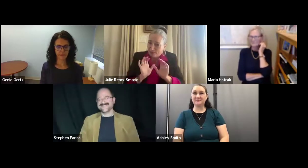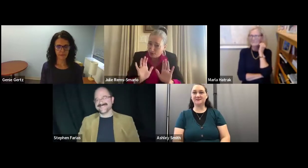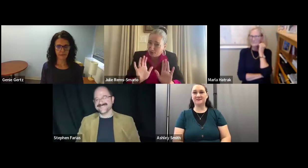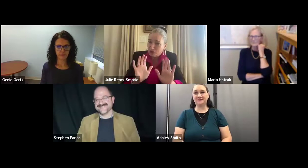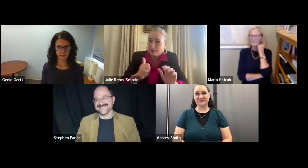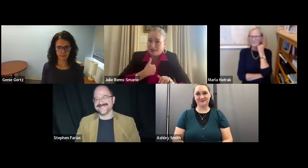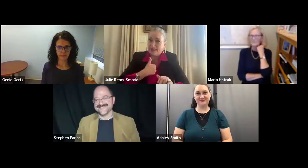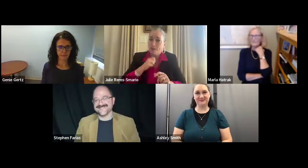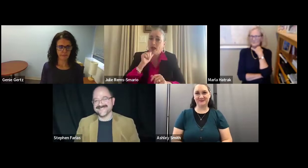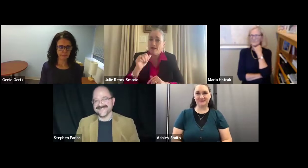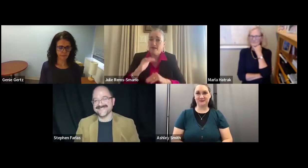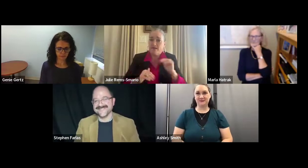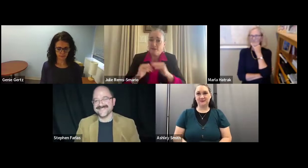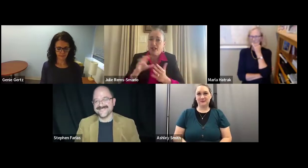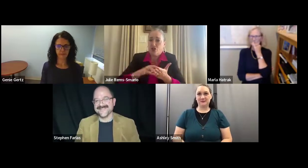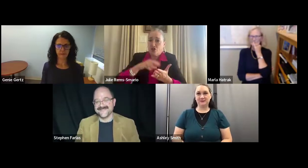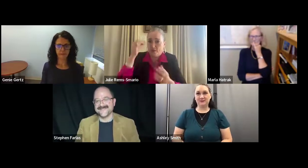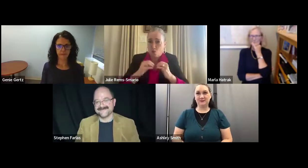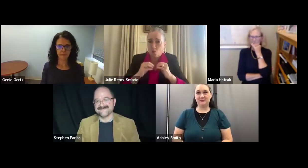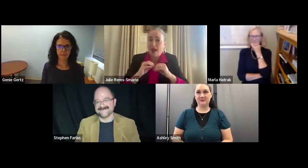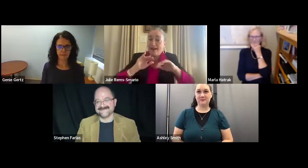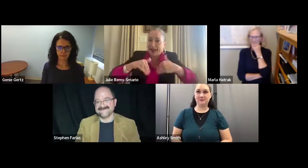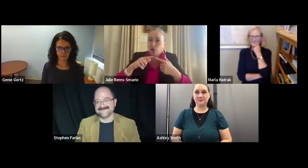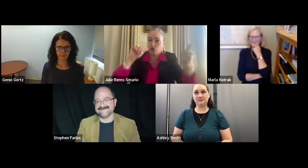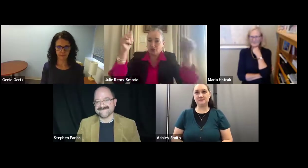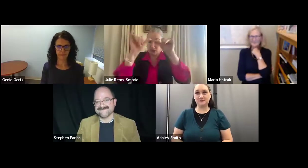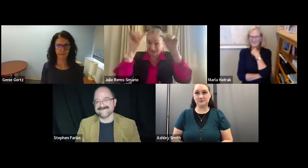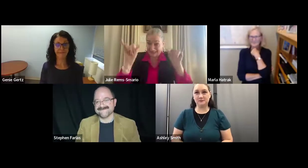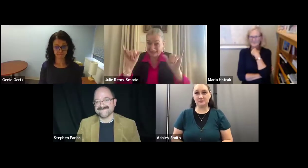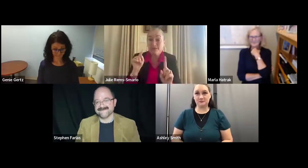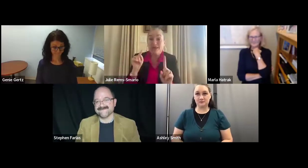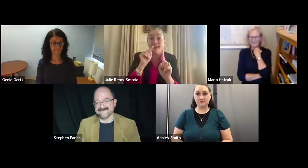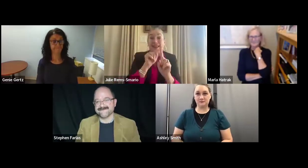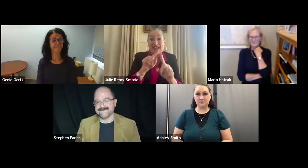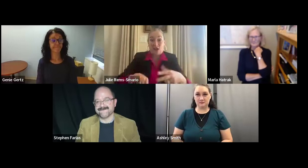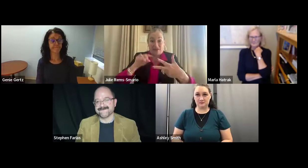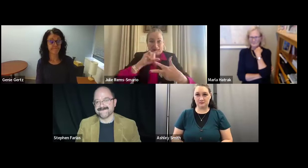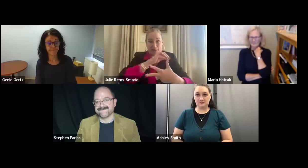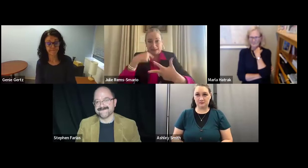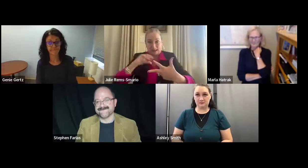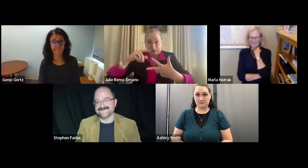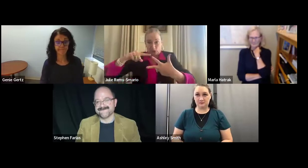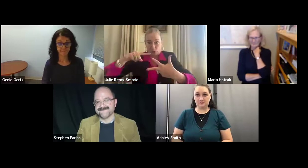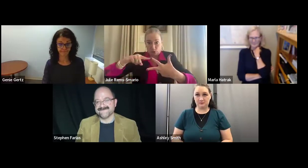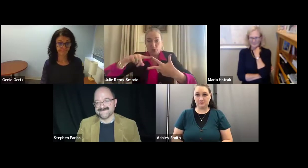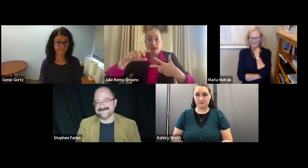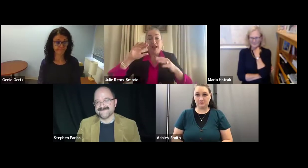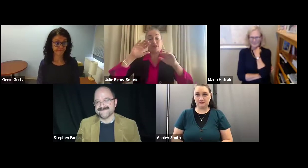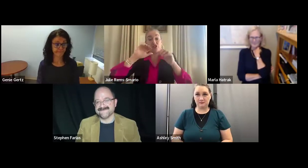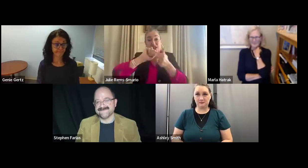comfortable. I had to push myself to be uncomfortable so that I could see and address the system itself. And that leads